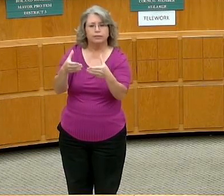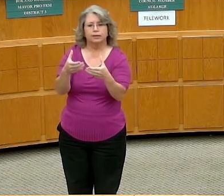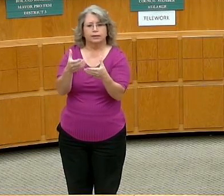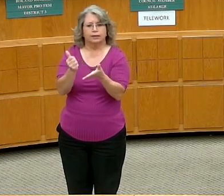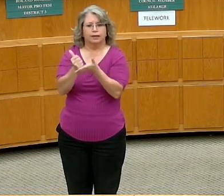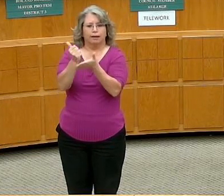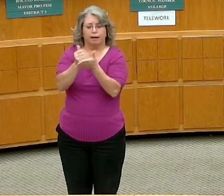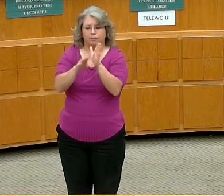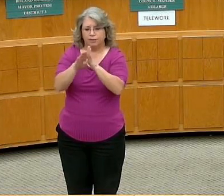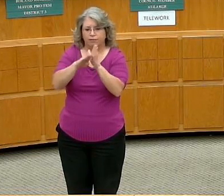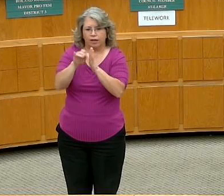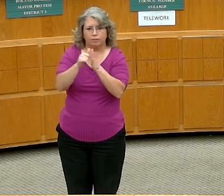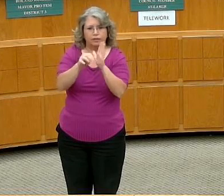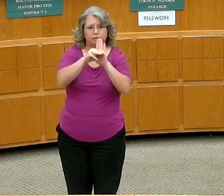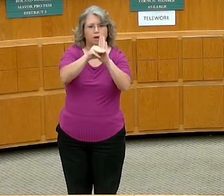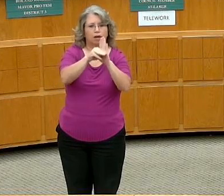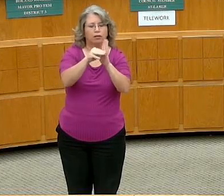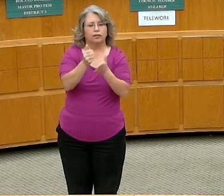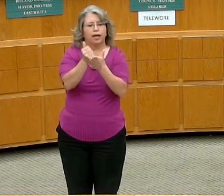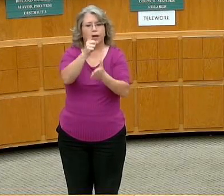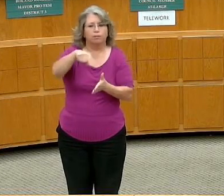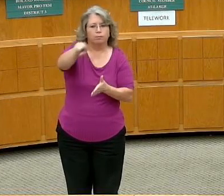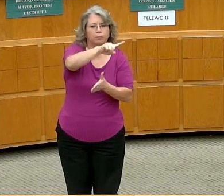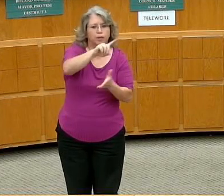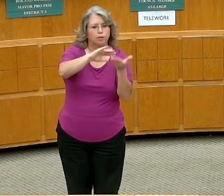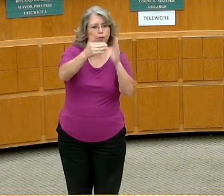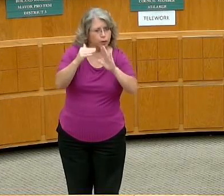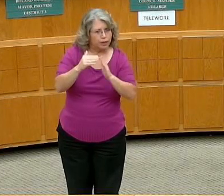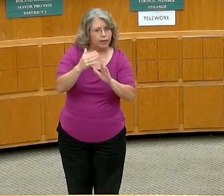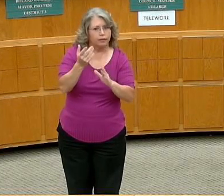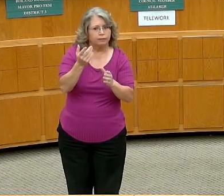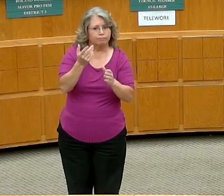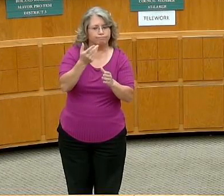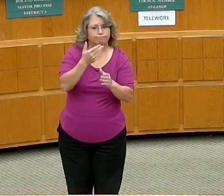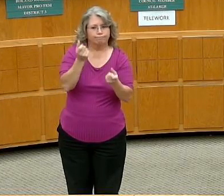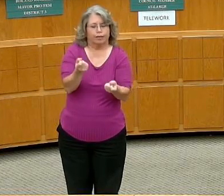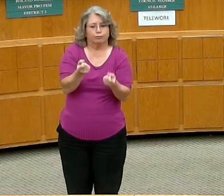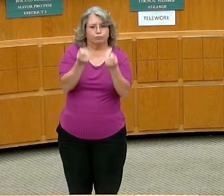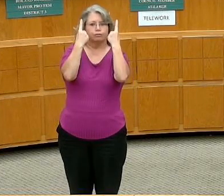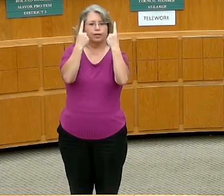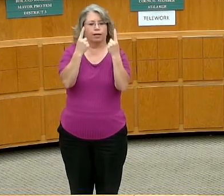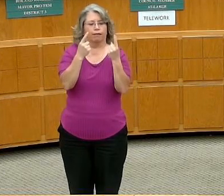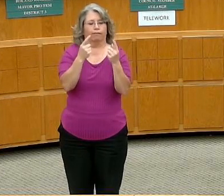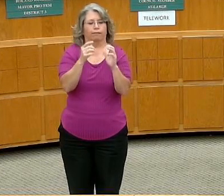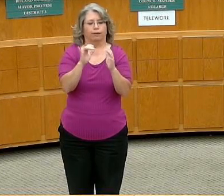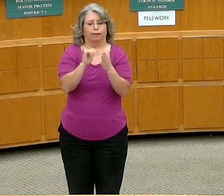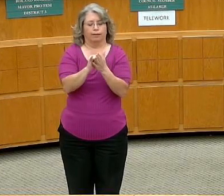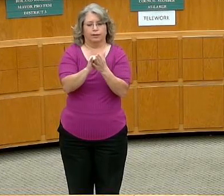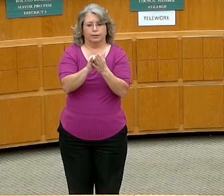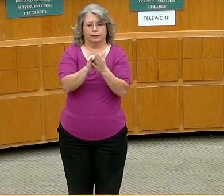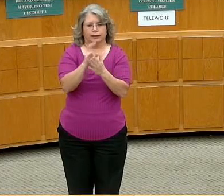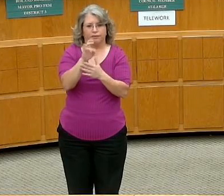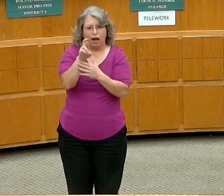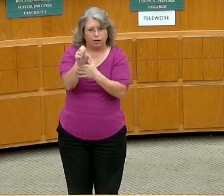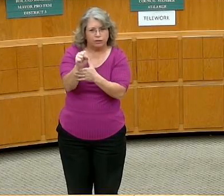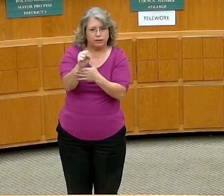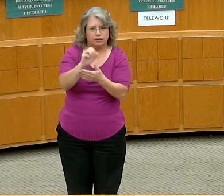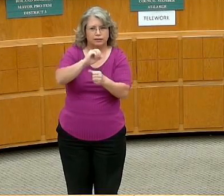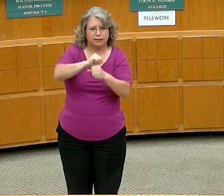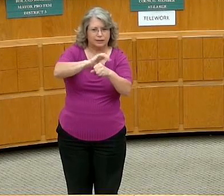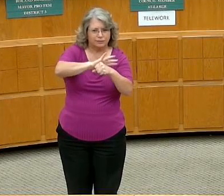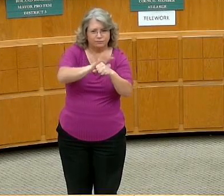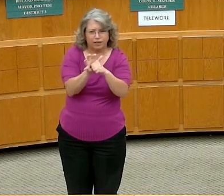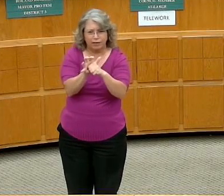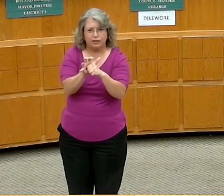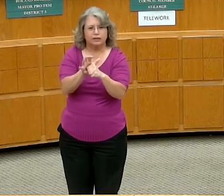COVID-19 infections and their impacts that they would have in our regional medical facilities. In addition to our